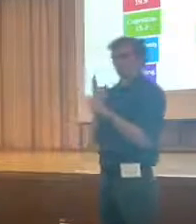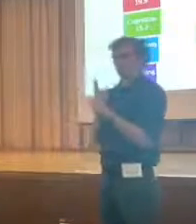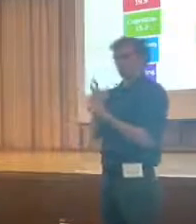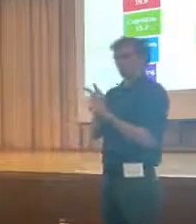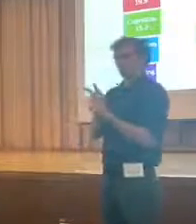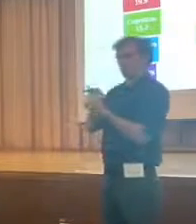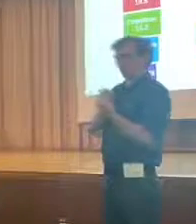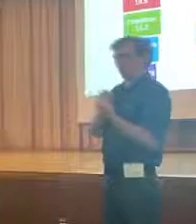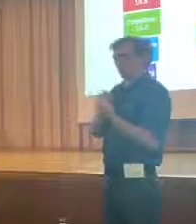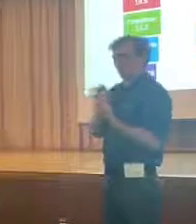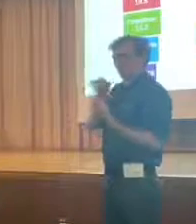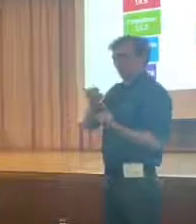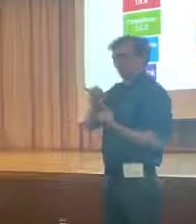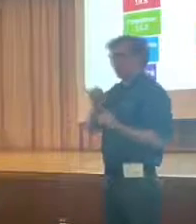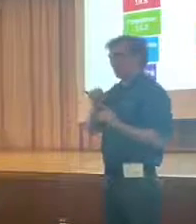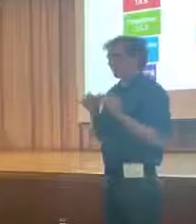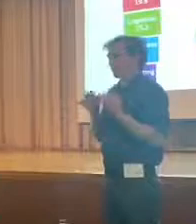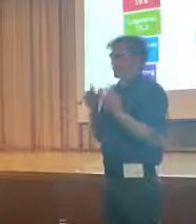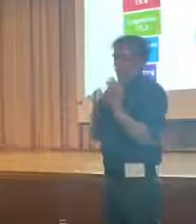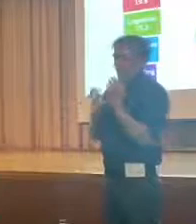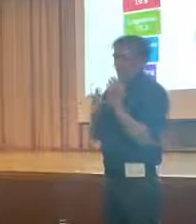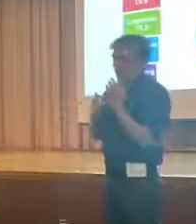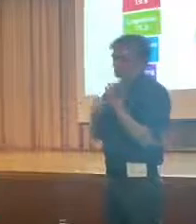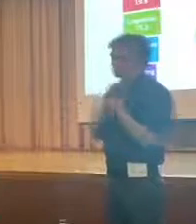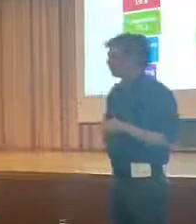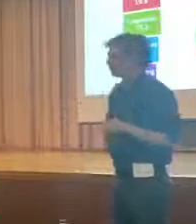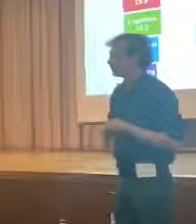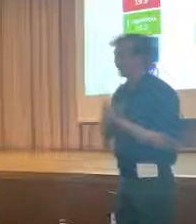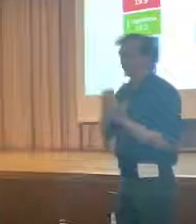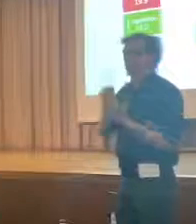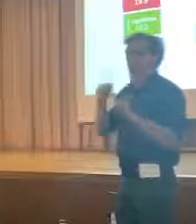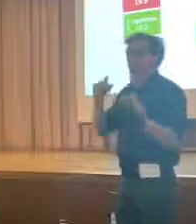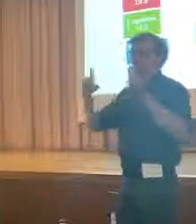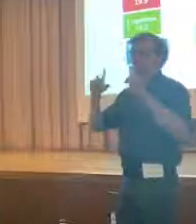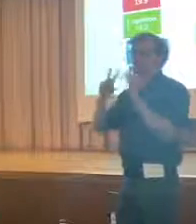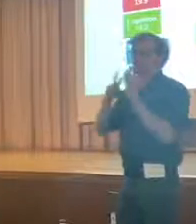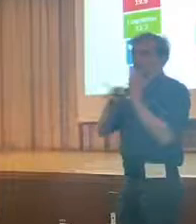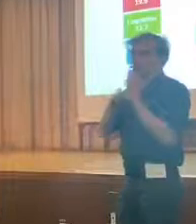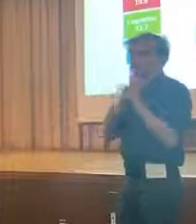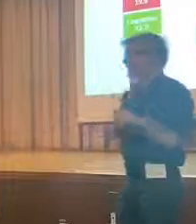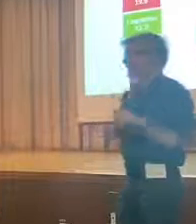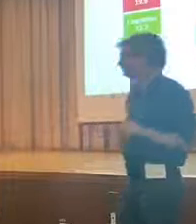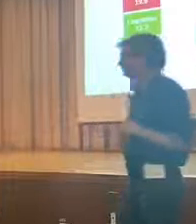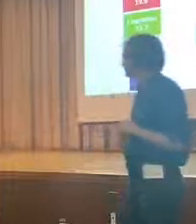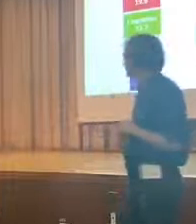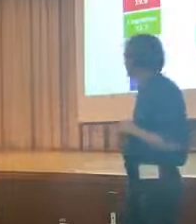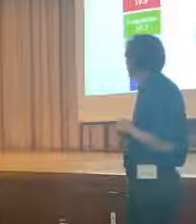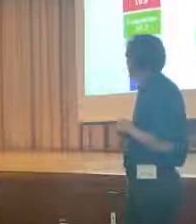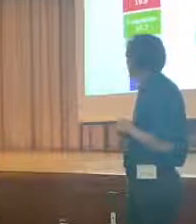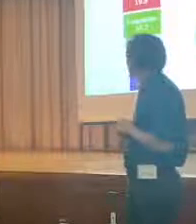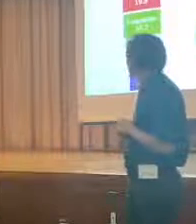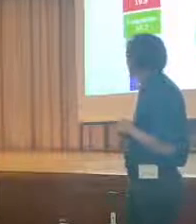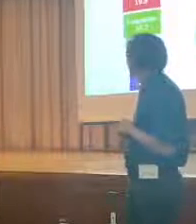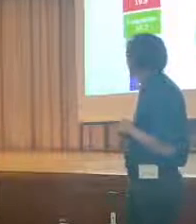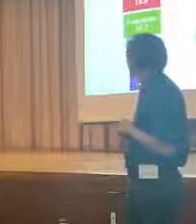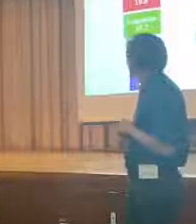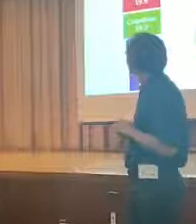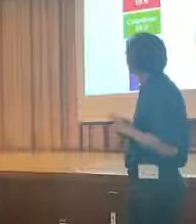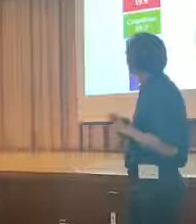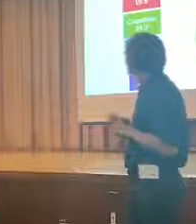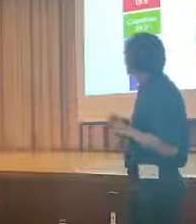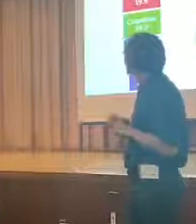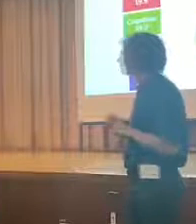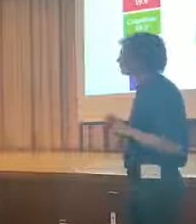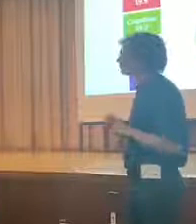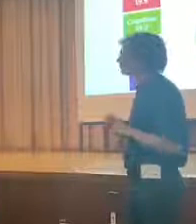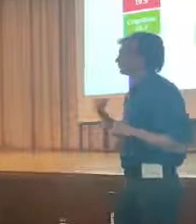screen readers, right? Because it's really about people that have low vision or no vision. And when I started to work